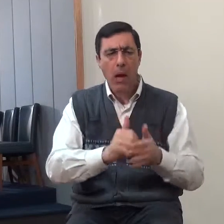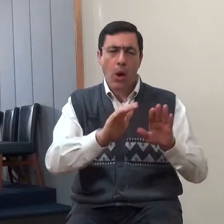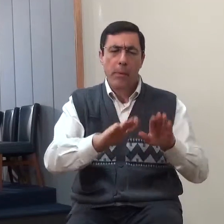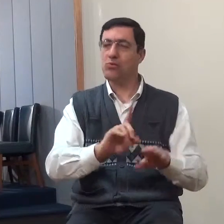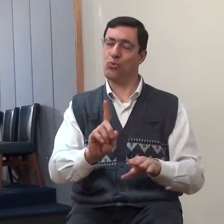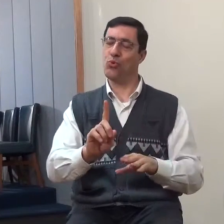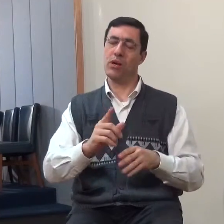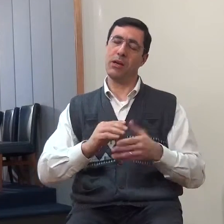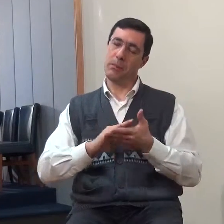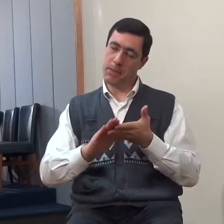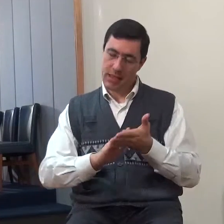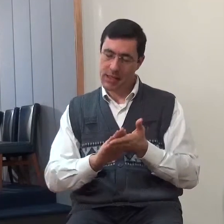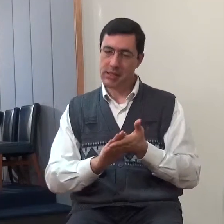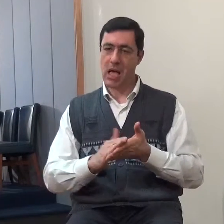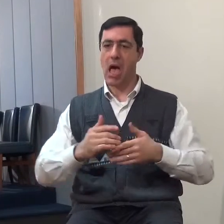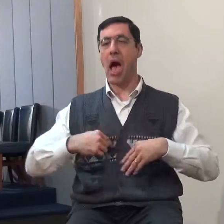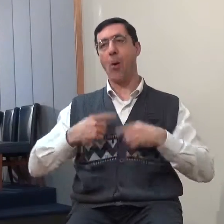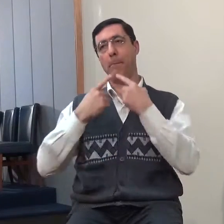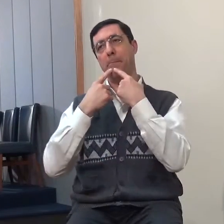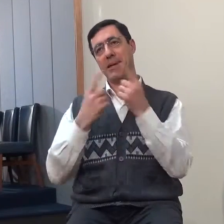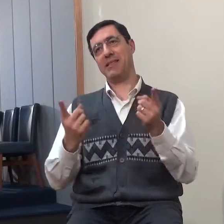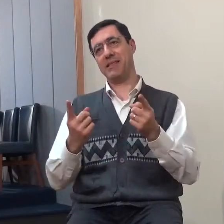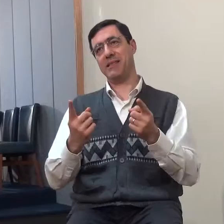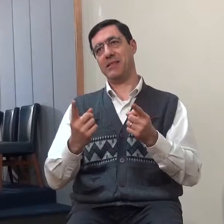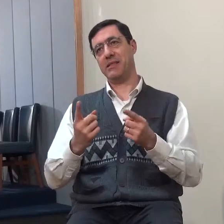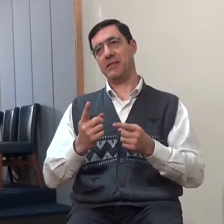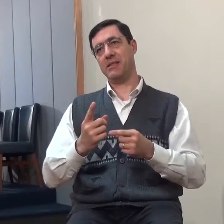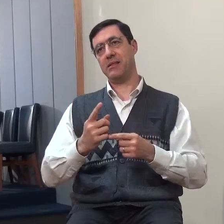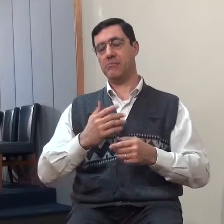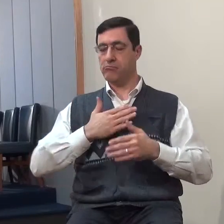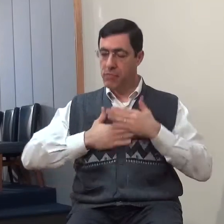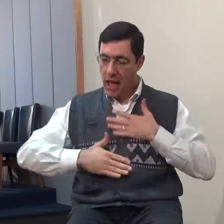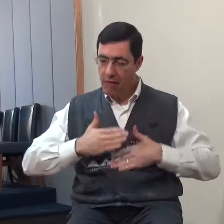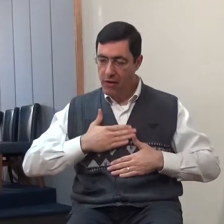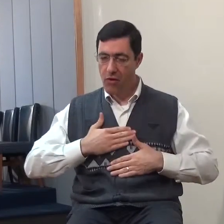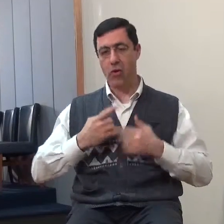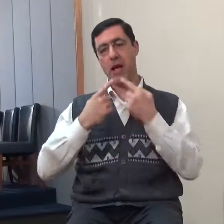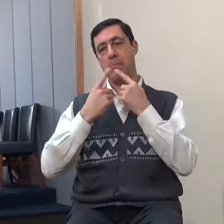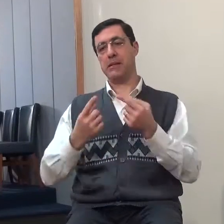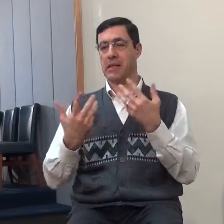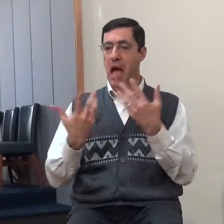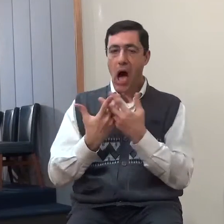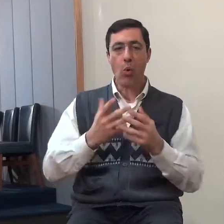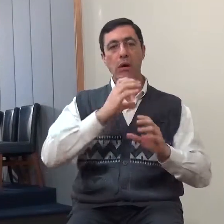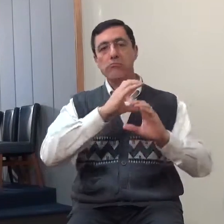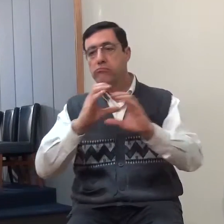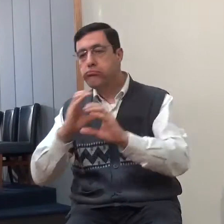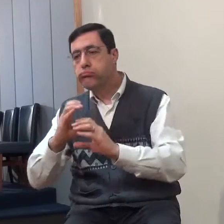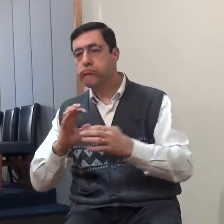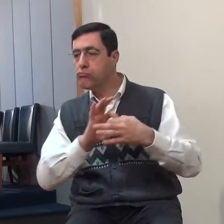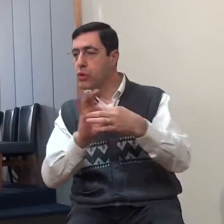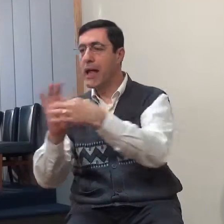and manner, or at least up to this point. Message and manner of communicating, of relating